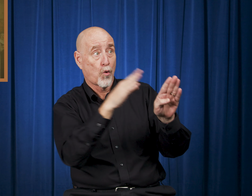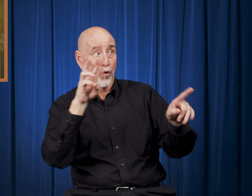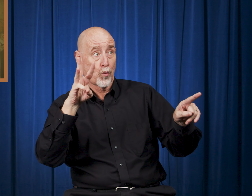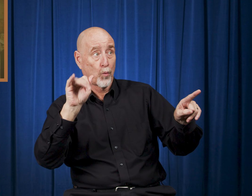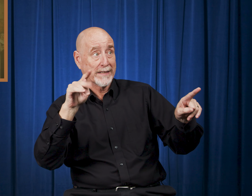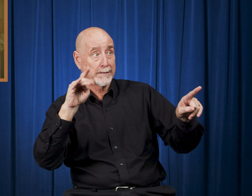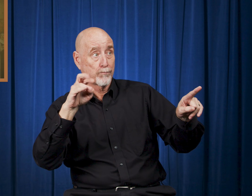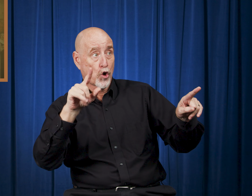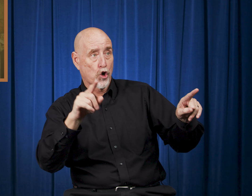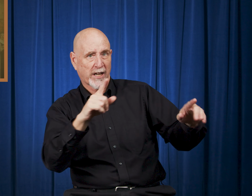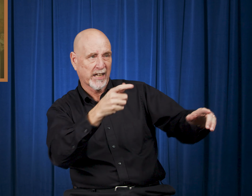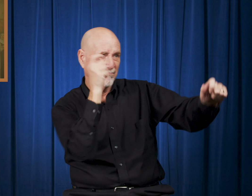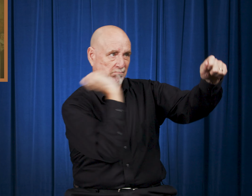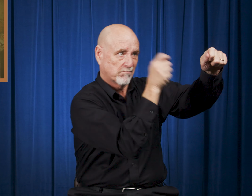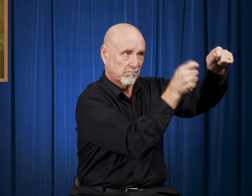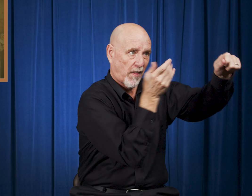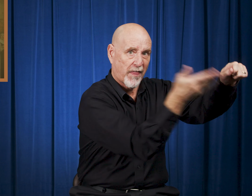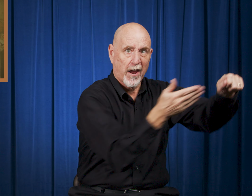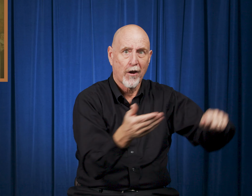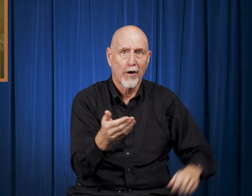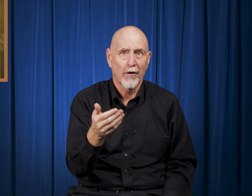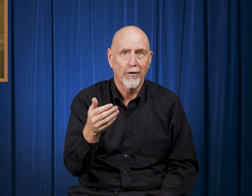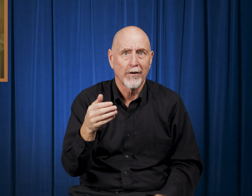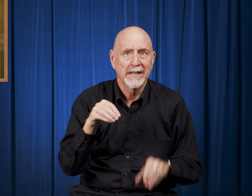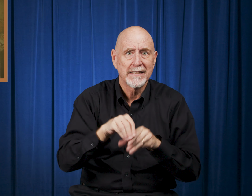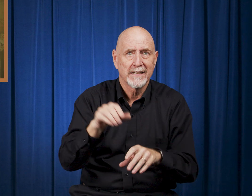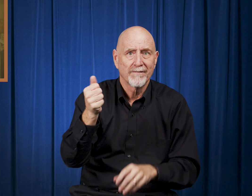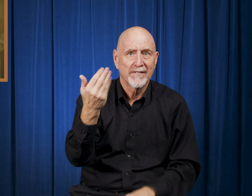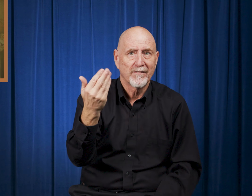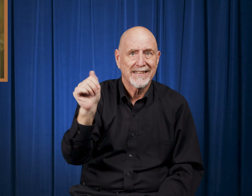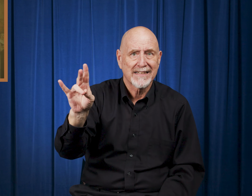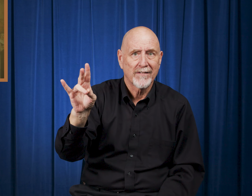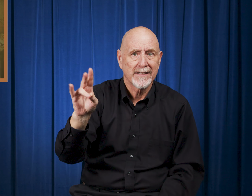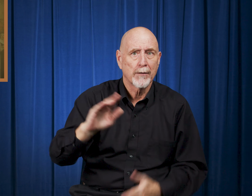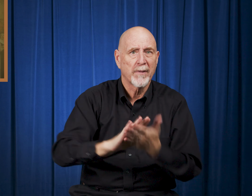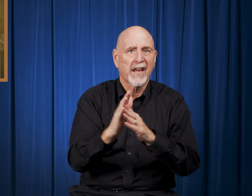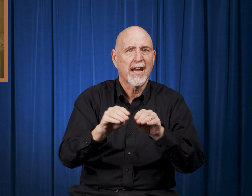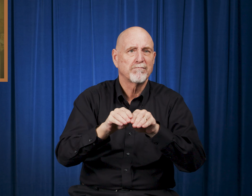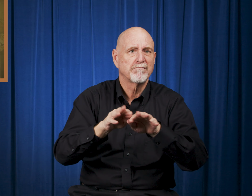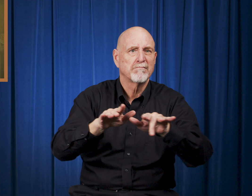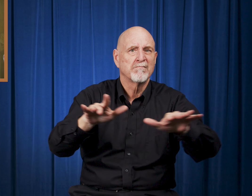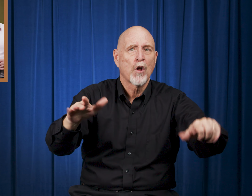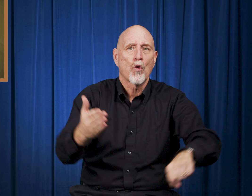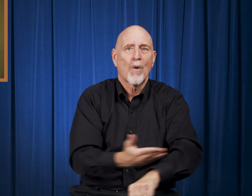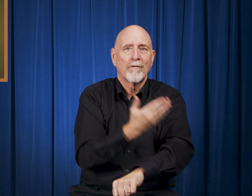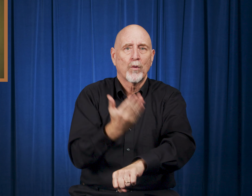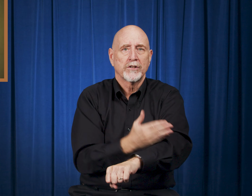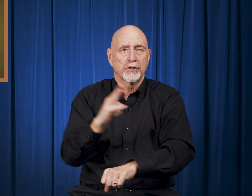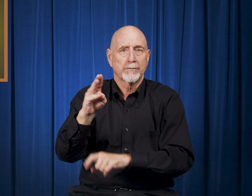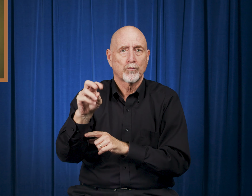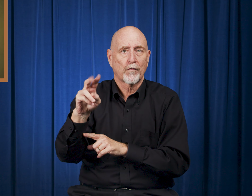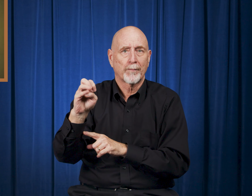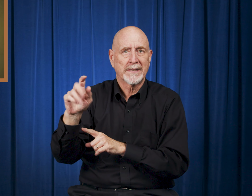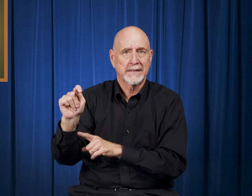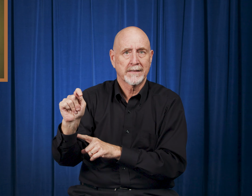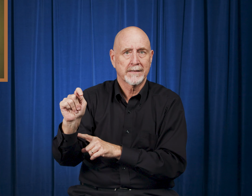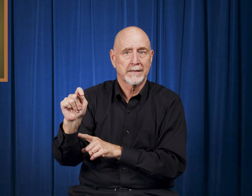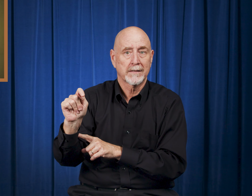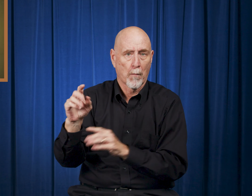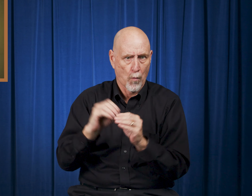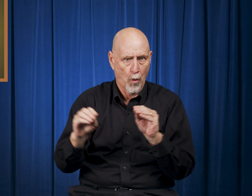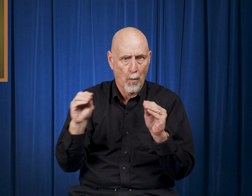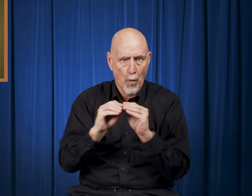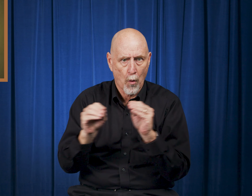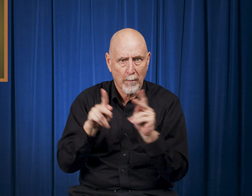in 1517, which ignited a movement that became known as the Reformation. As more people began studying